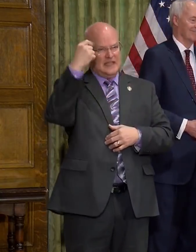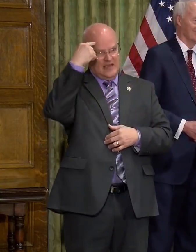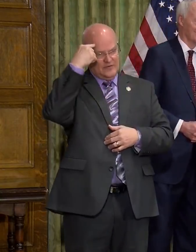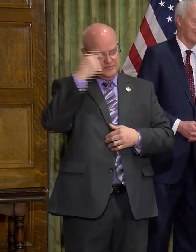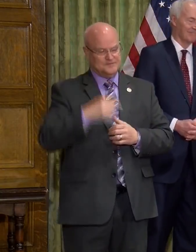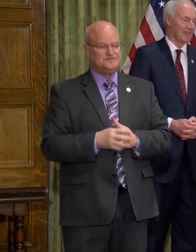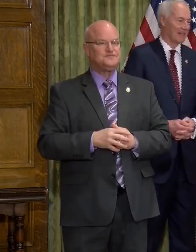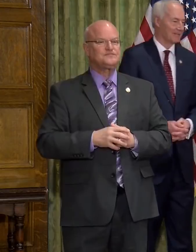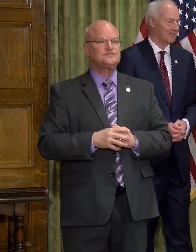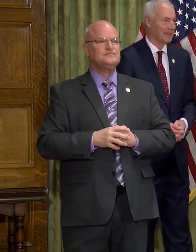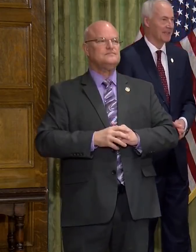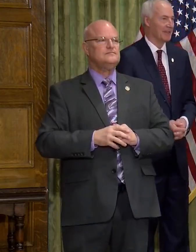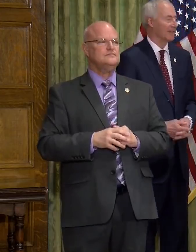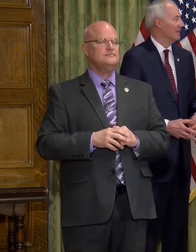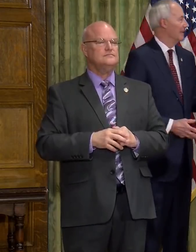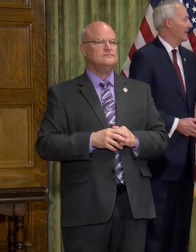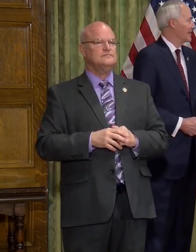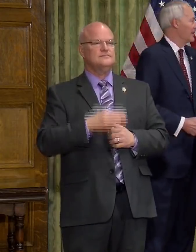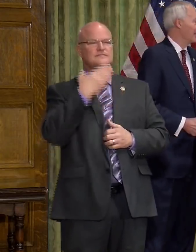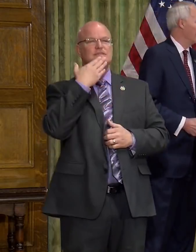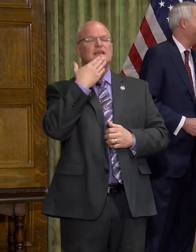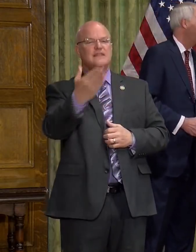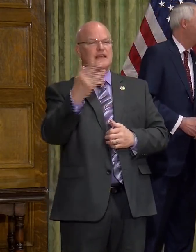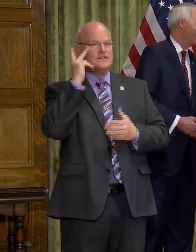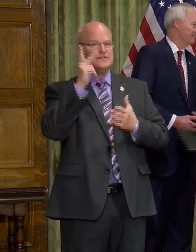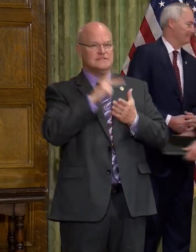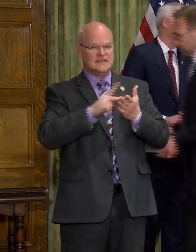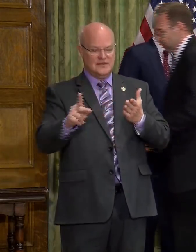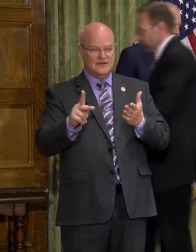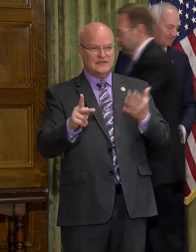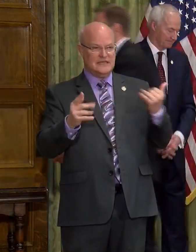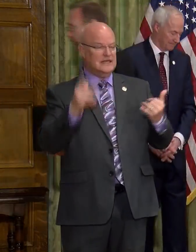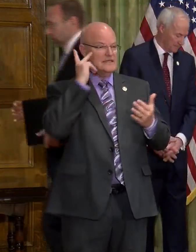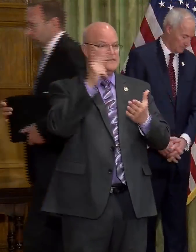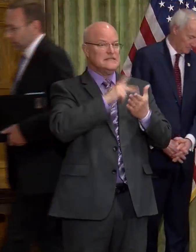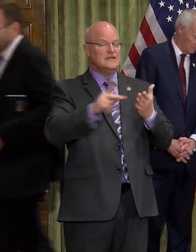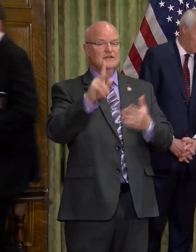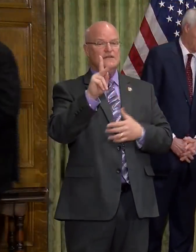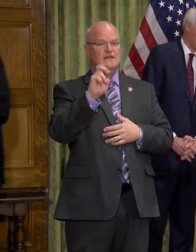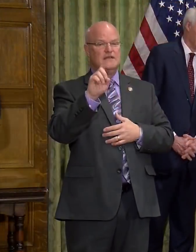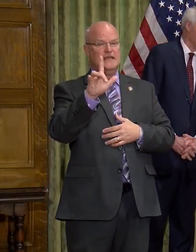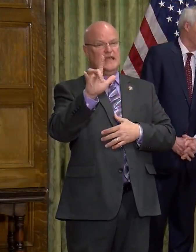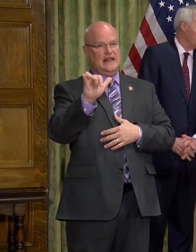governor. Thank you, Nate. Secretary Kelly.